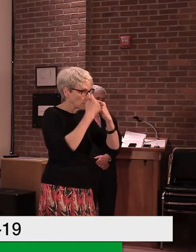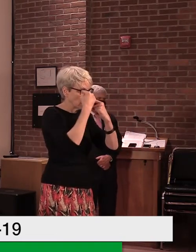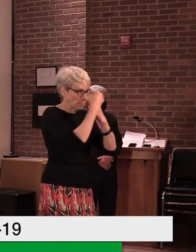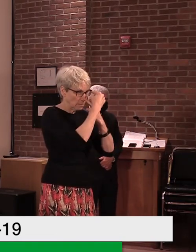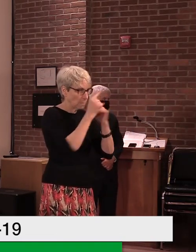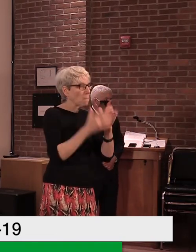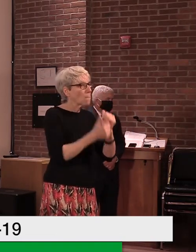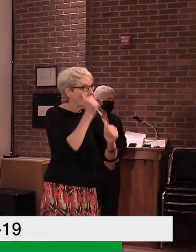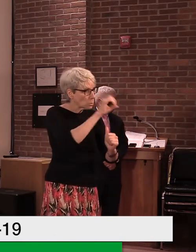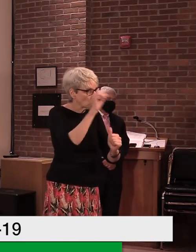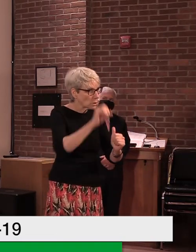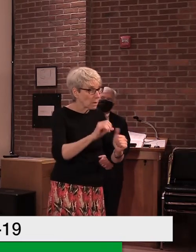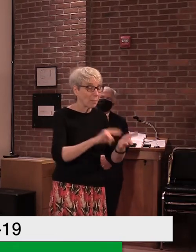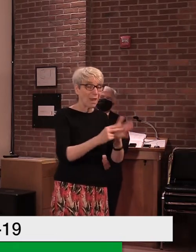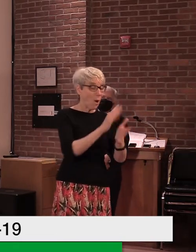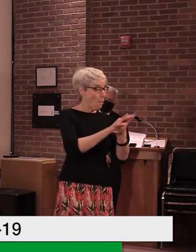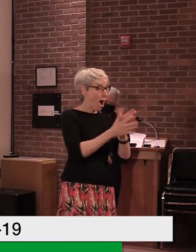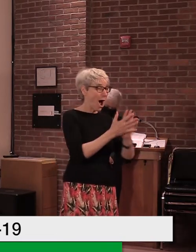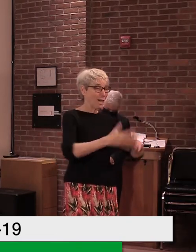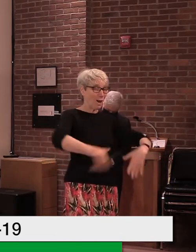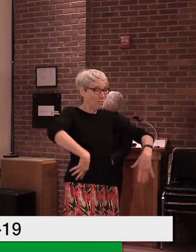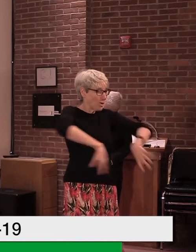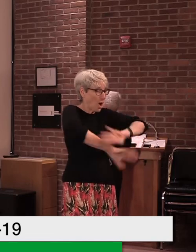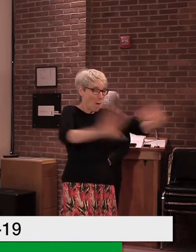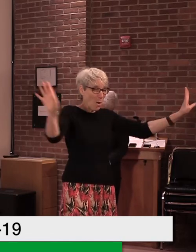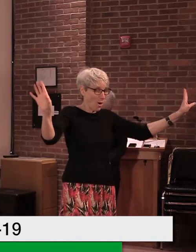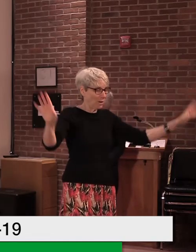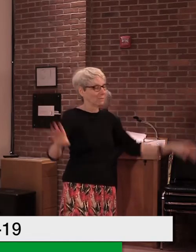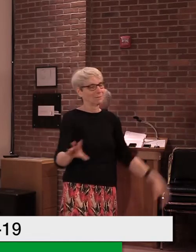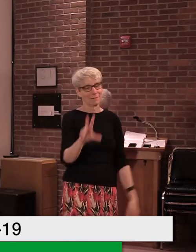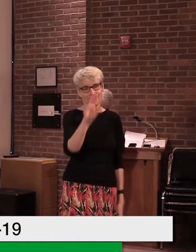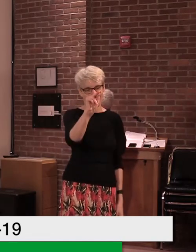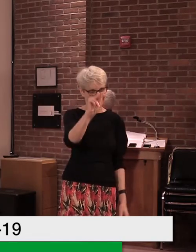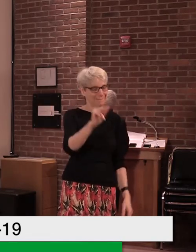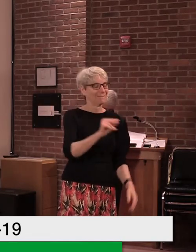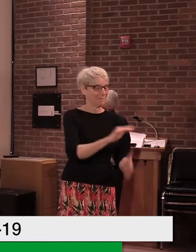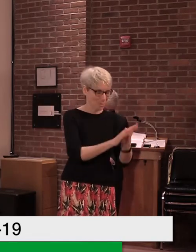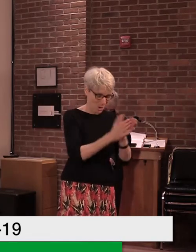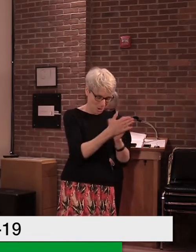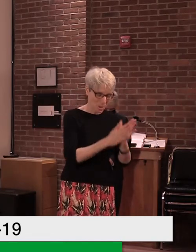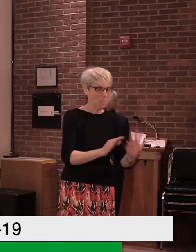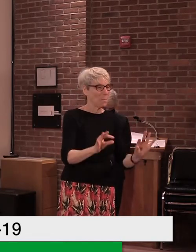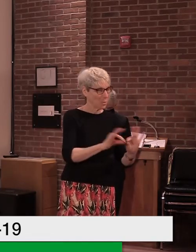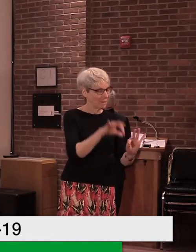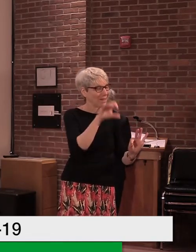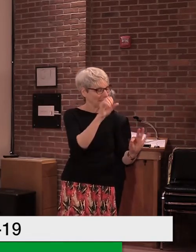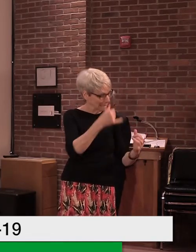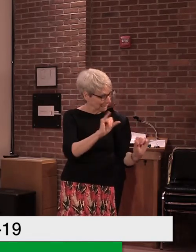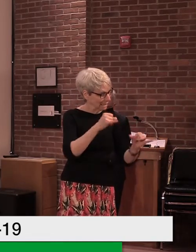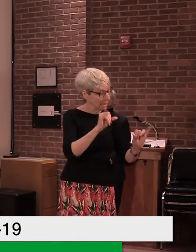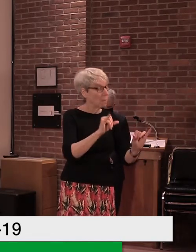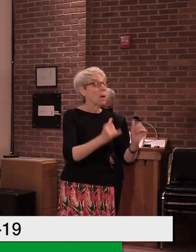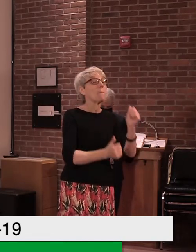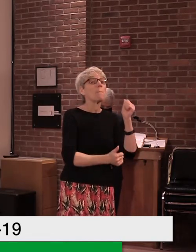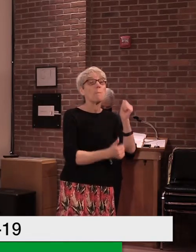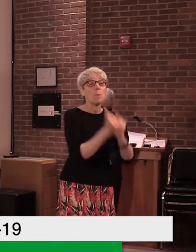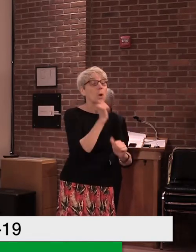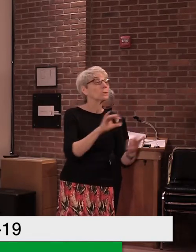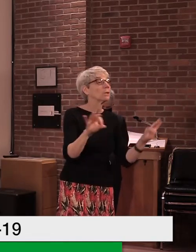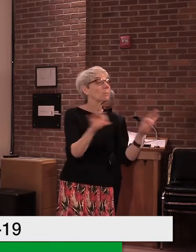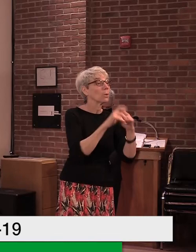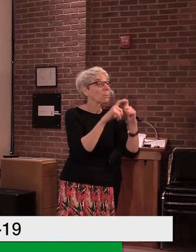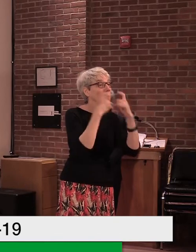By no means does it mean that. But it means that the masking becomes even more important and the social distancing becomes even